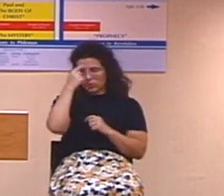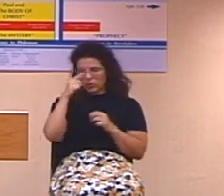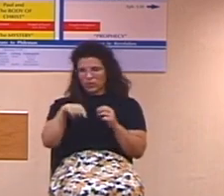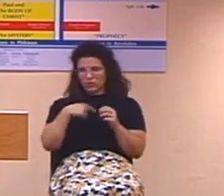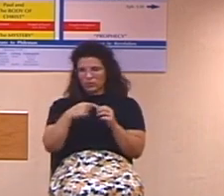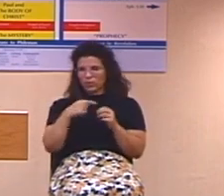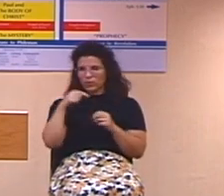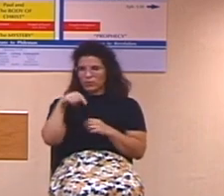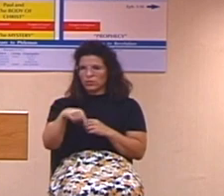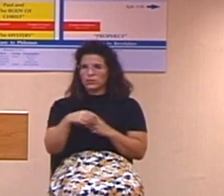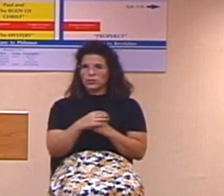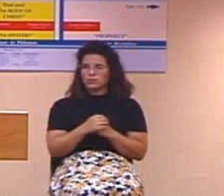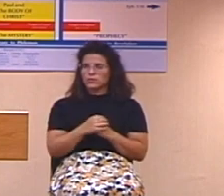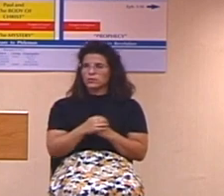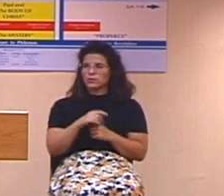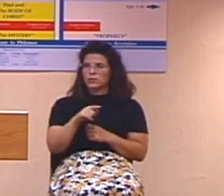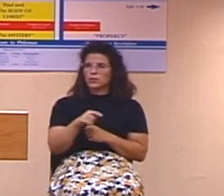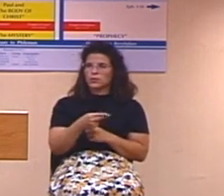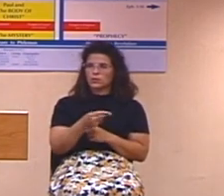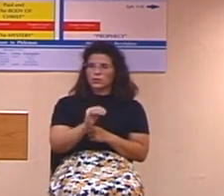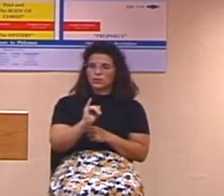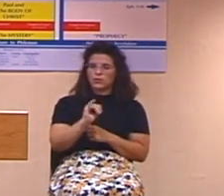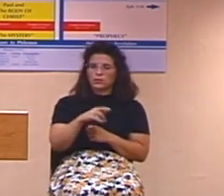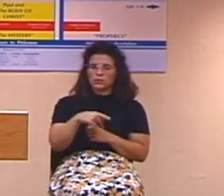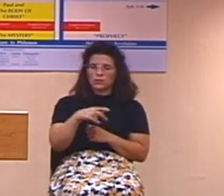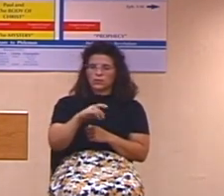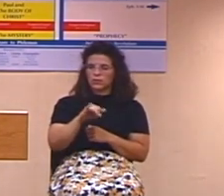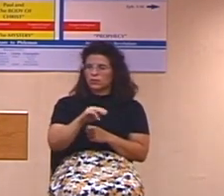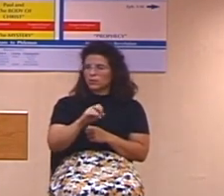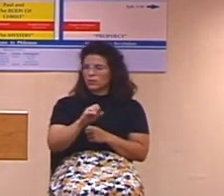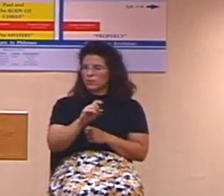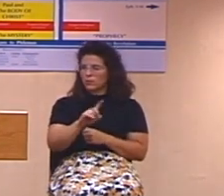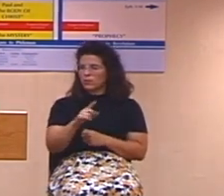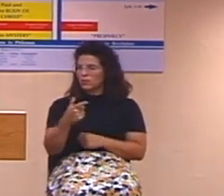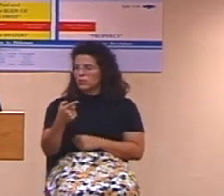this. Philippians 1, verse